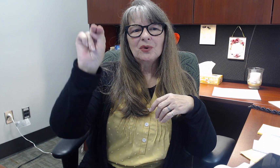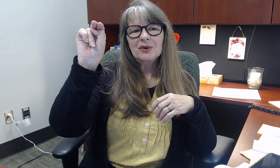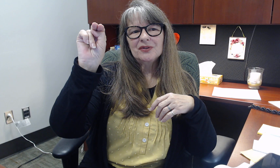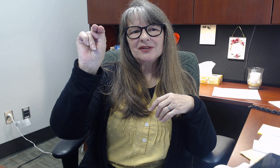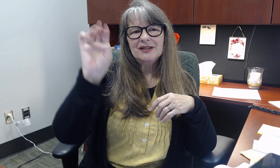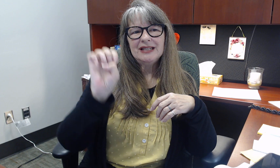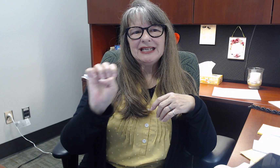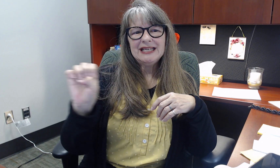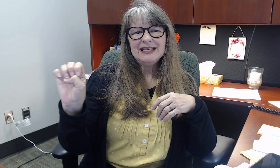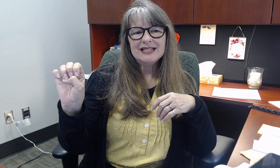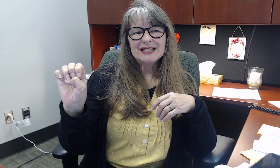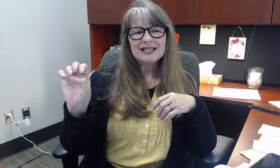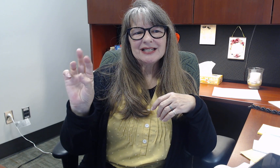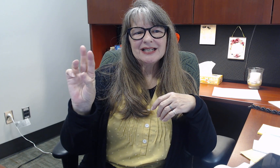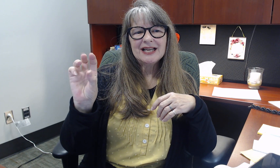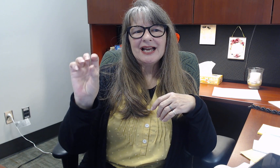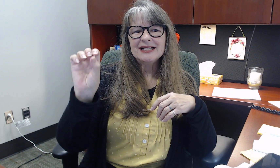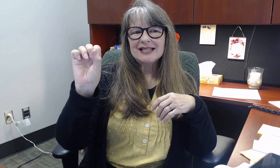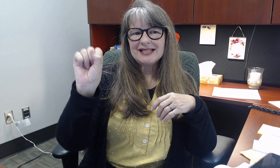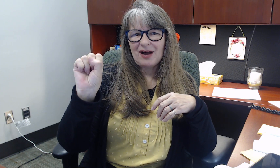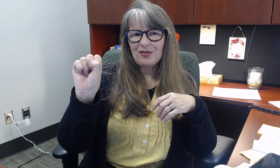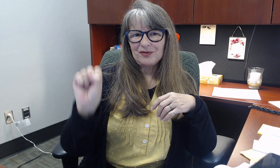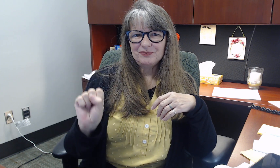north, east, and south.